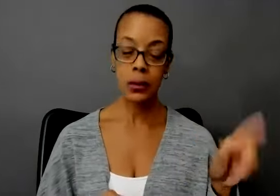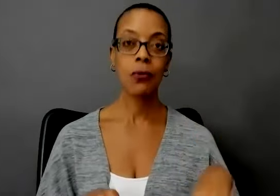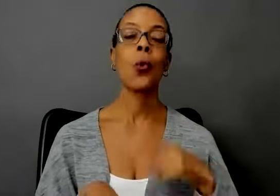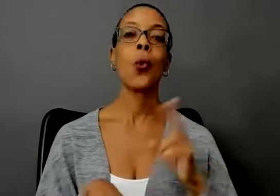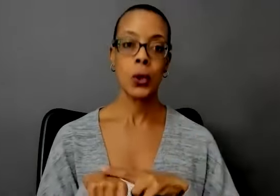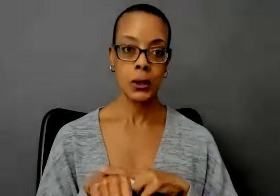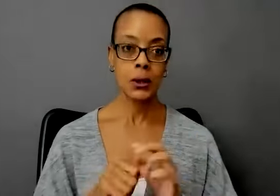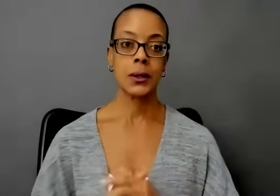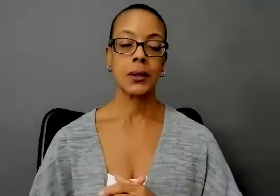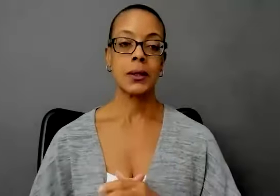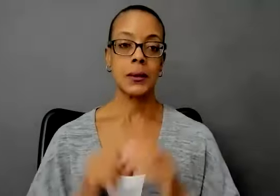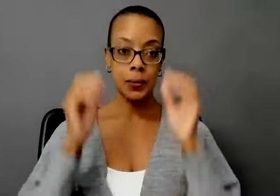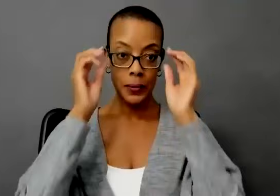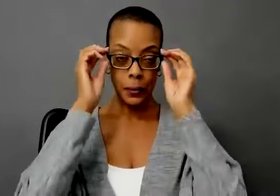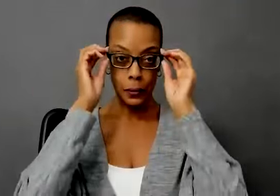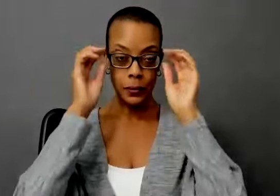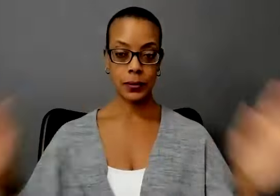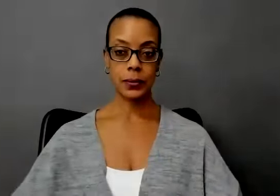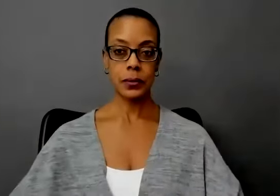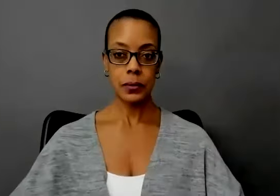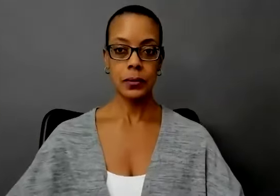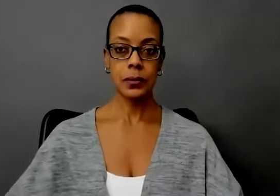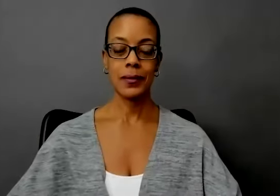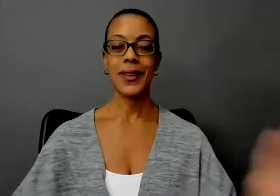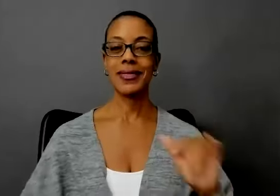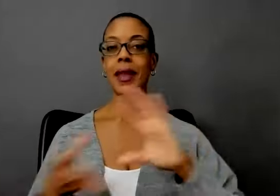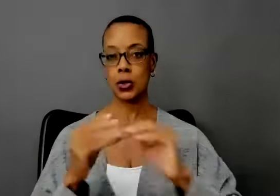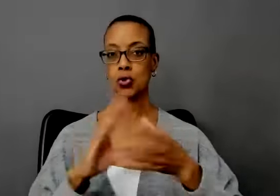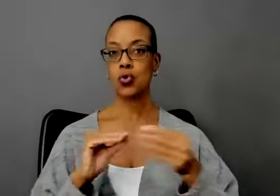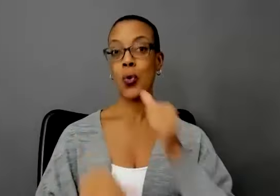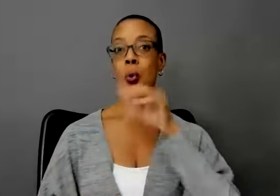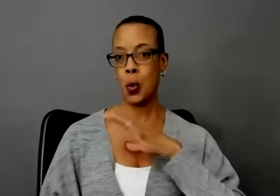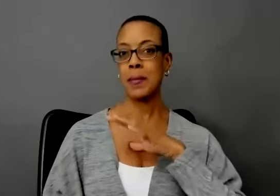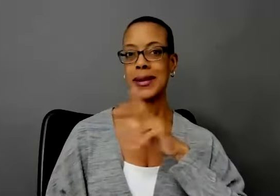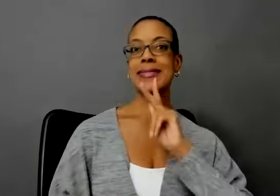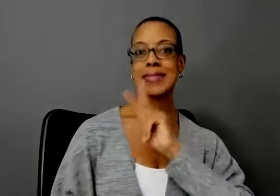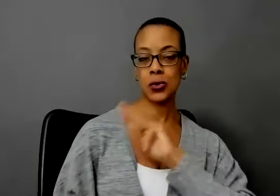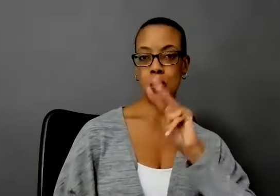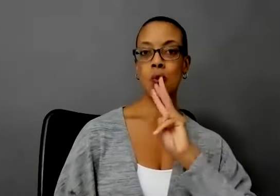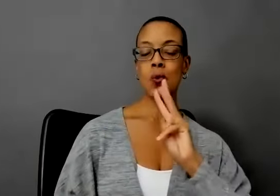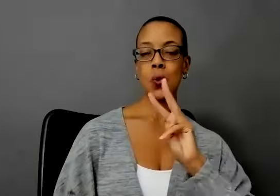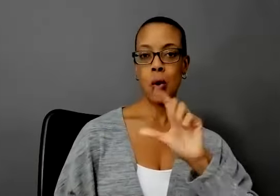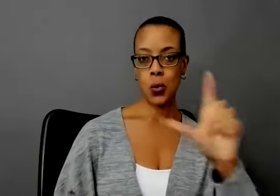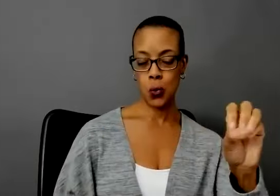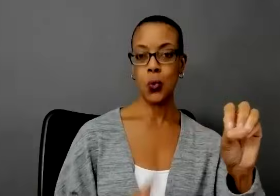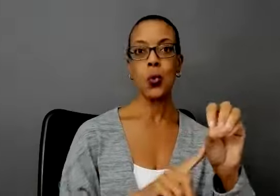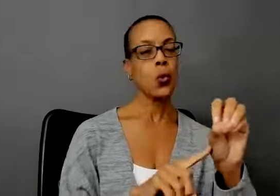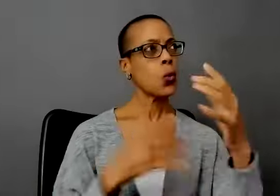So I think this story of the women in Kitchener-Waterloo is such an important one, and it's really what galvanized